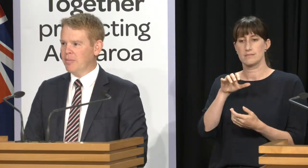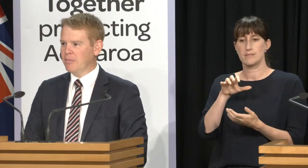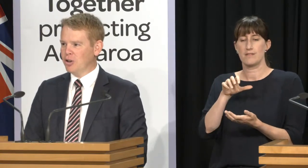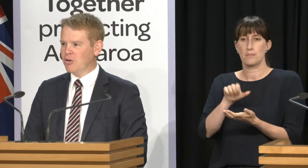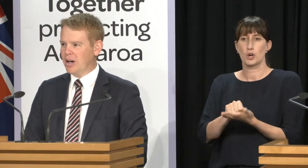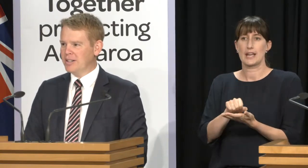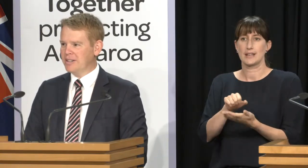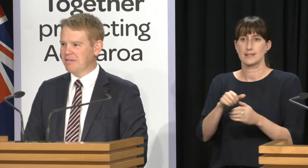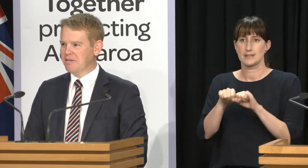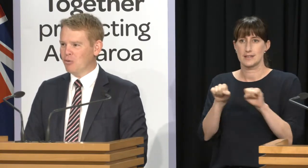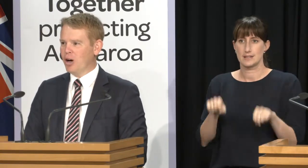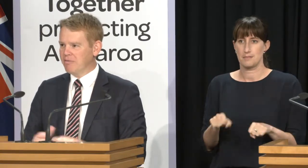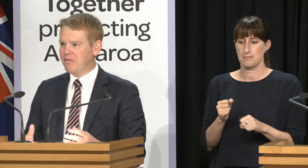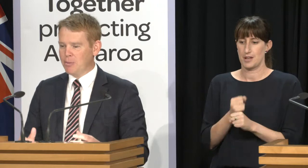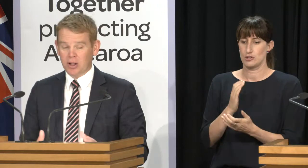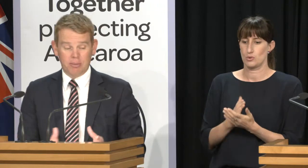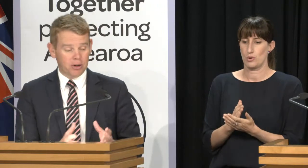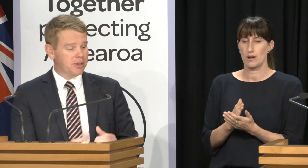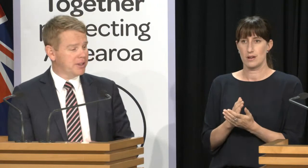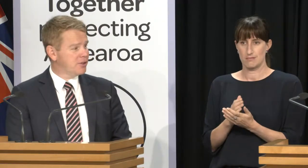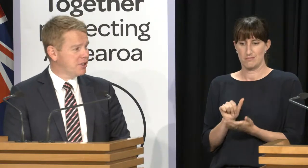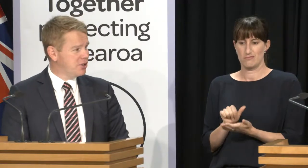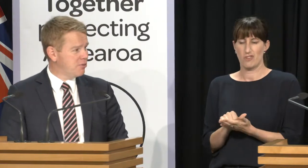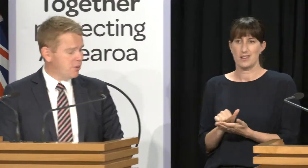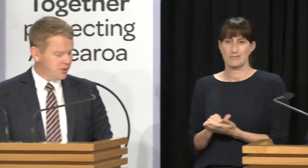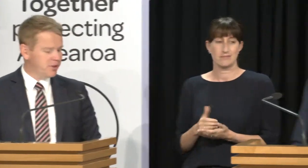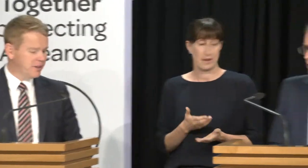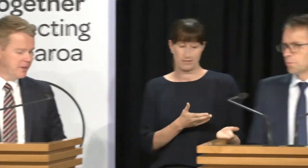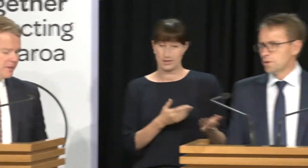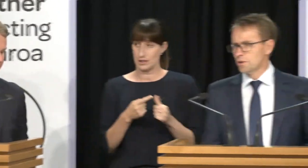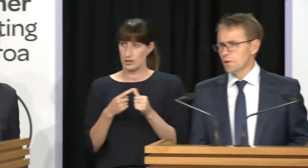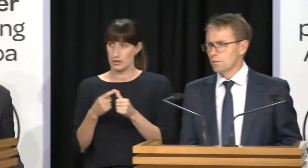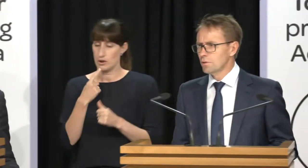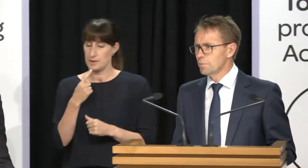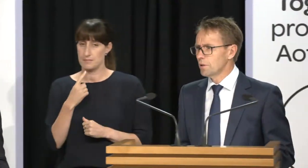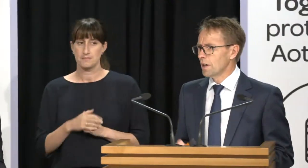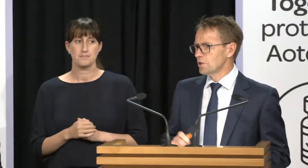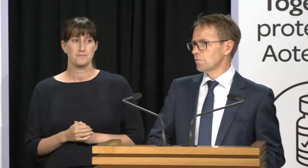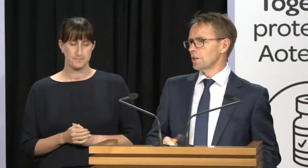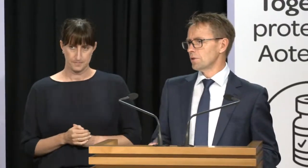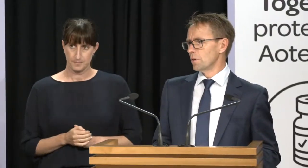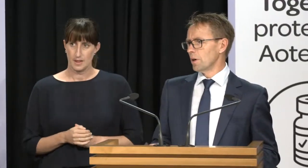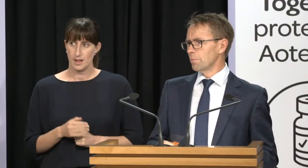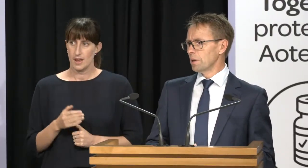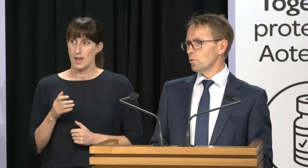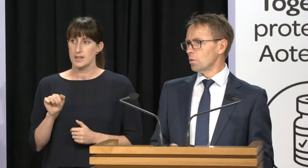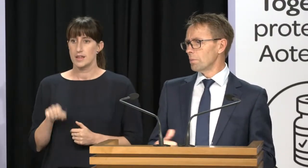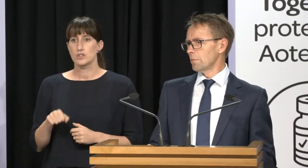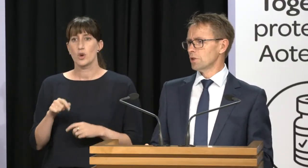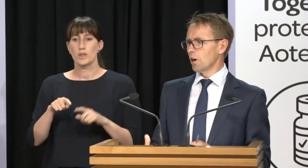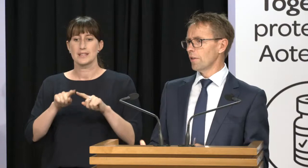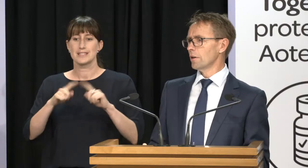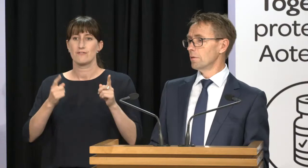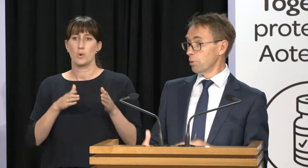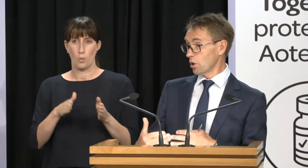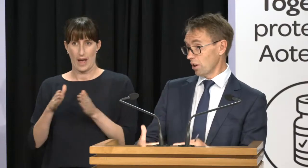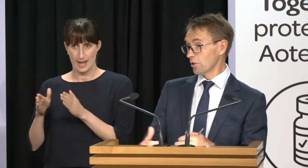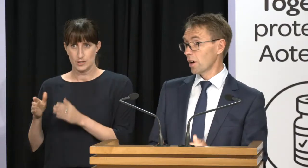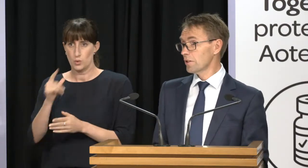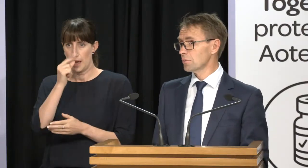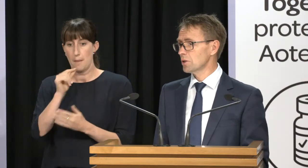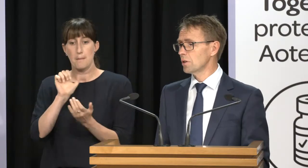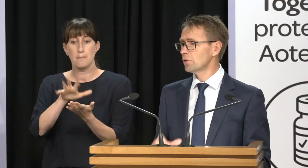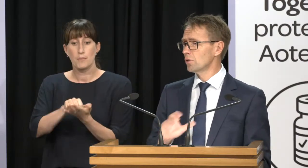we're creating the right framework here, but I'll let the Director General comment on that. Thanks, Minister. So there'll be a range of ways whereby people will be able to either